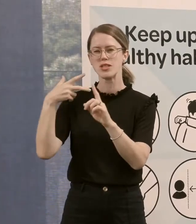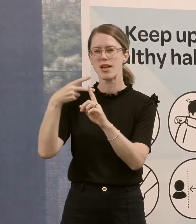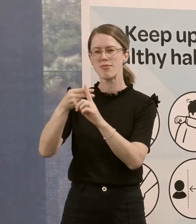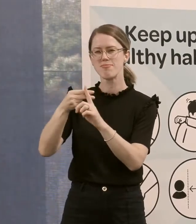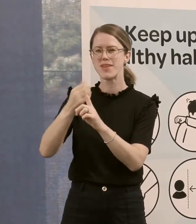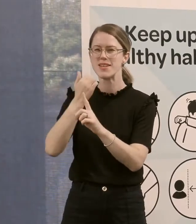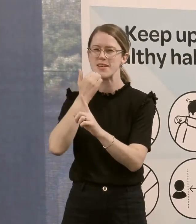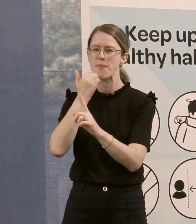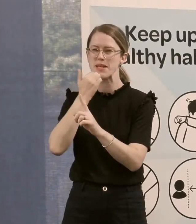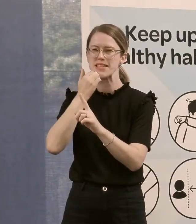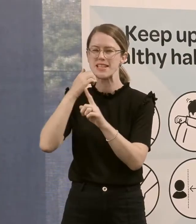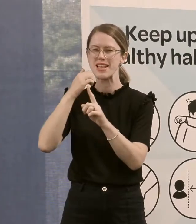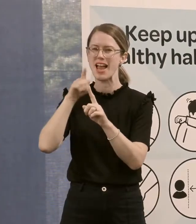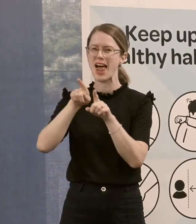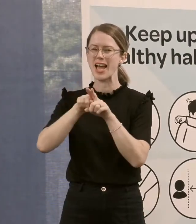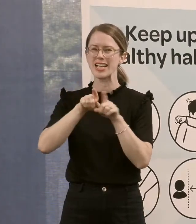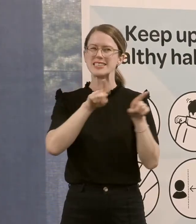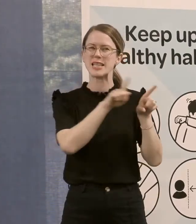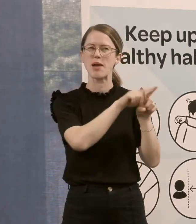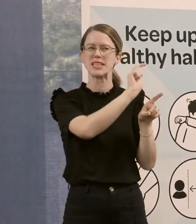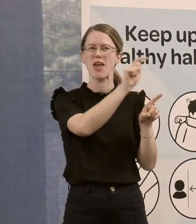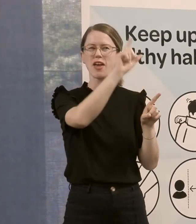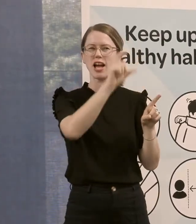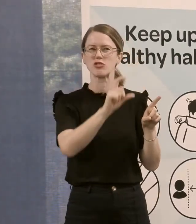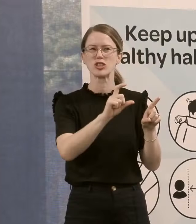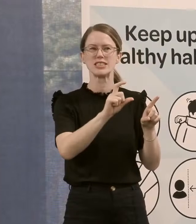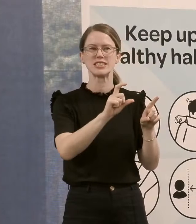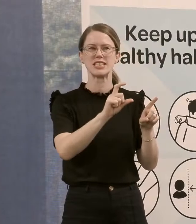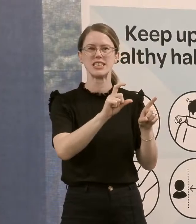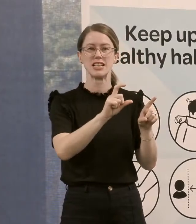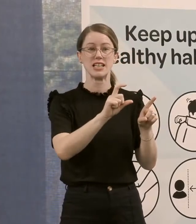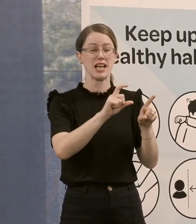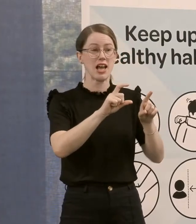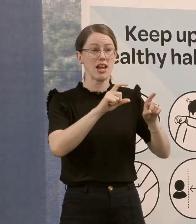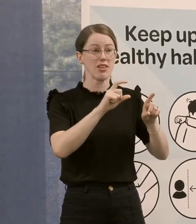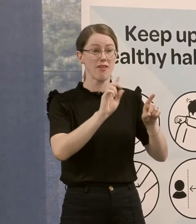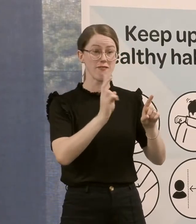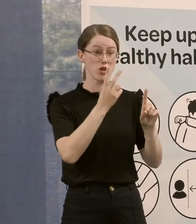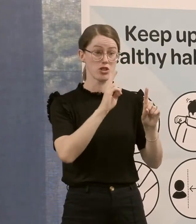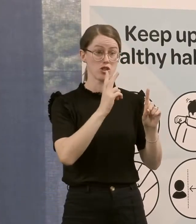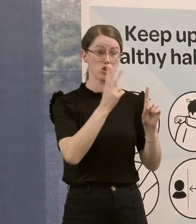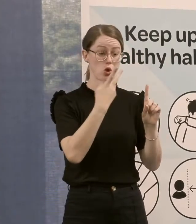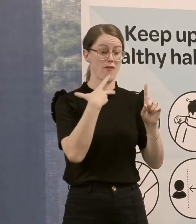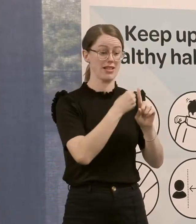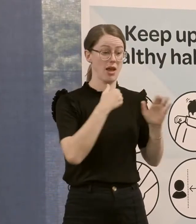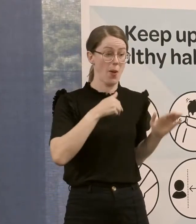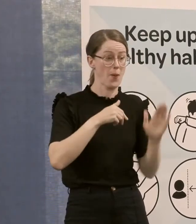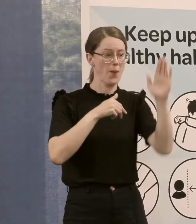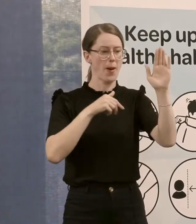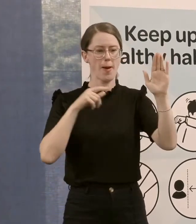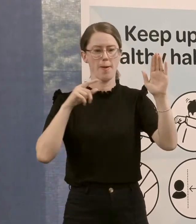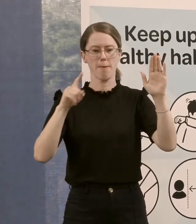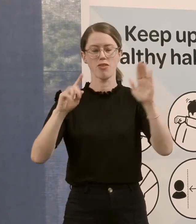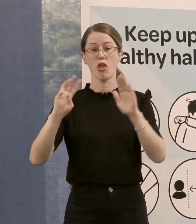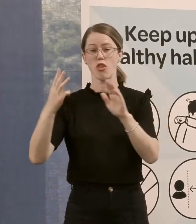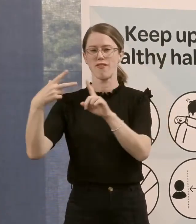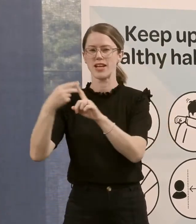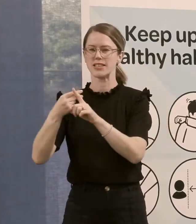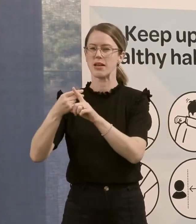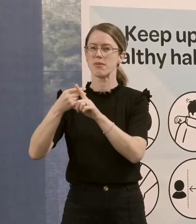other countries that had very high initial course rates. So it seems to be an issue